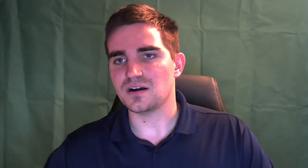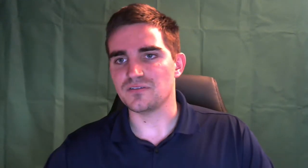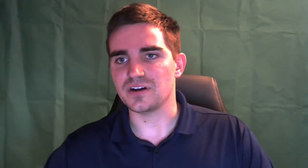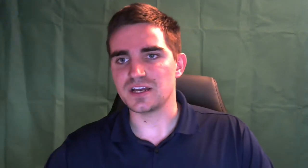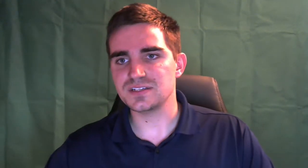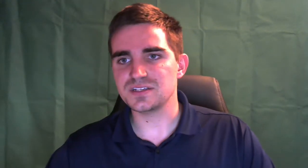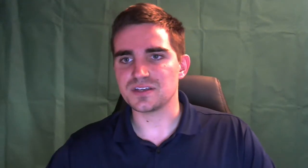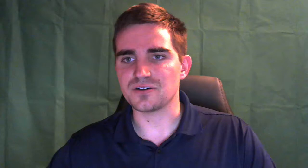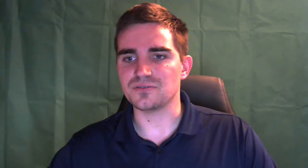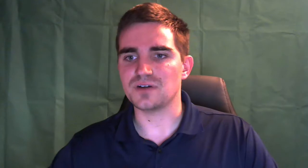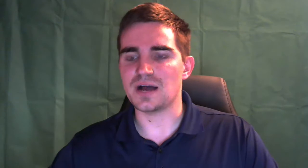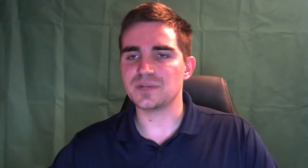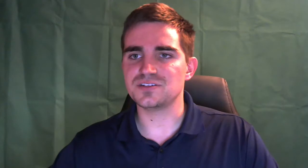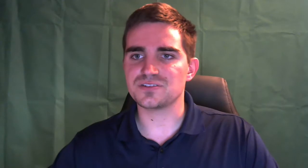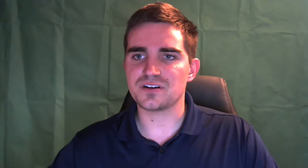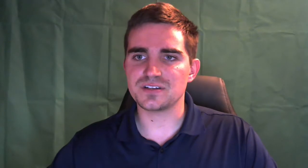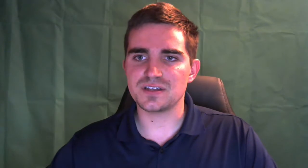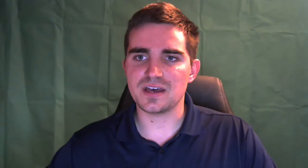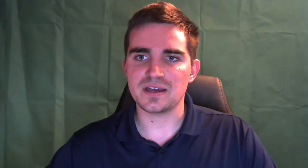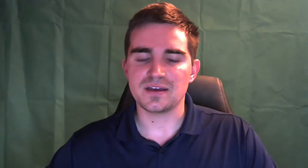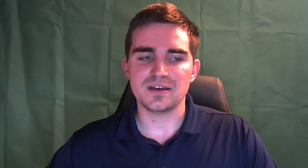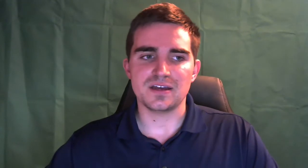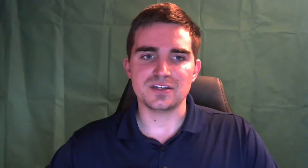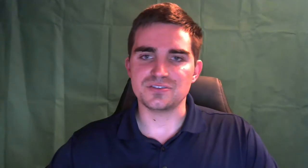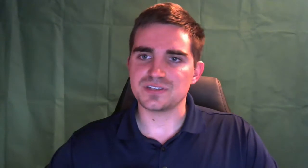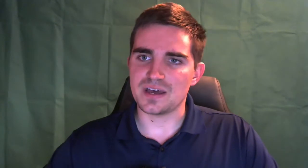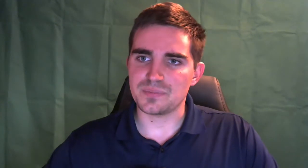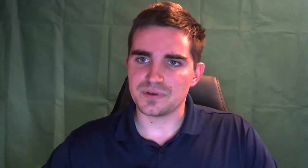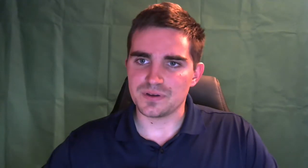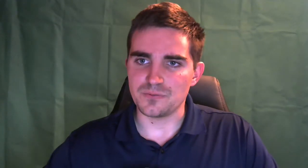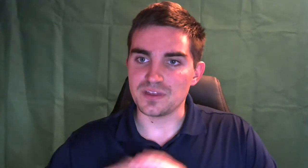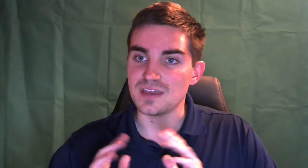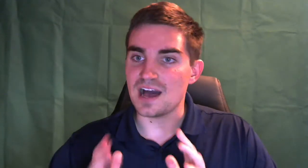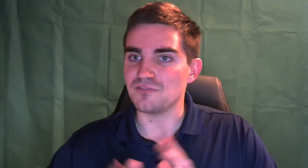very easy, so I'm going to get you started today, get you set up with the alphabet.